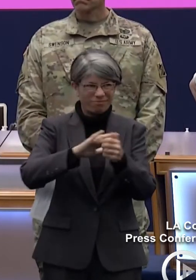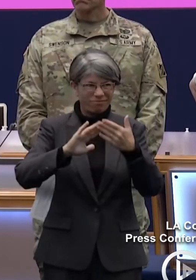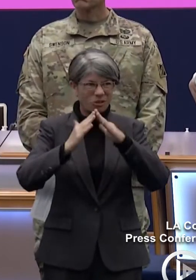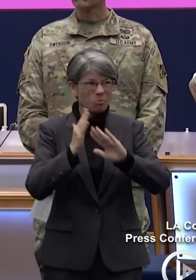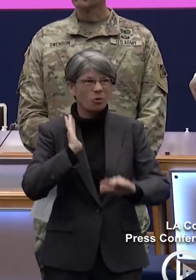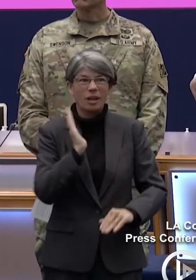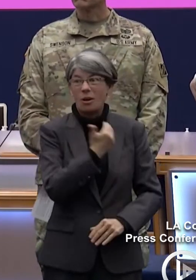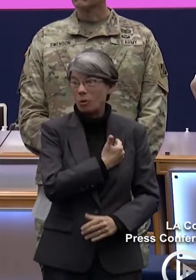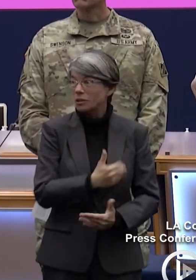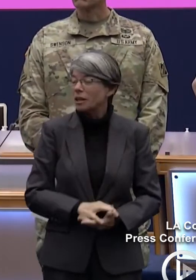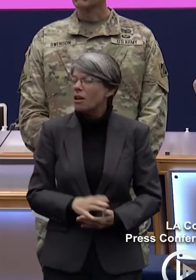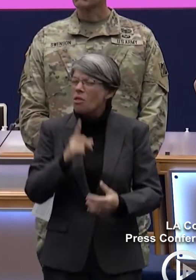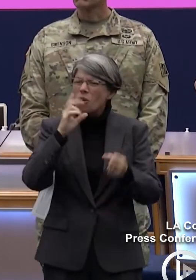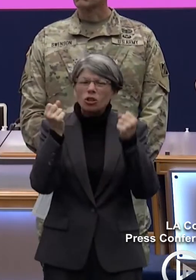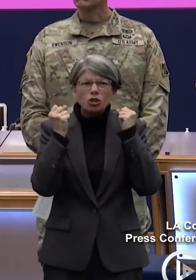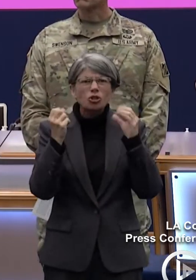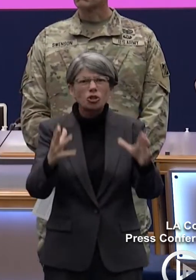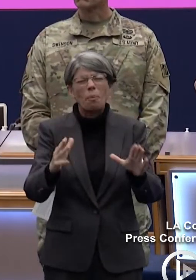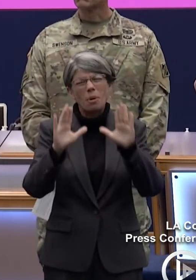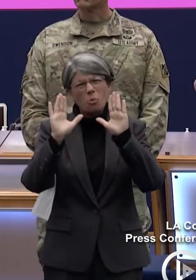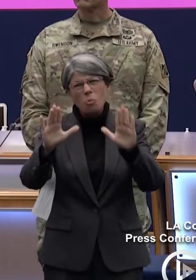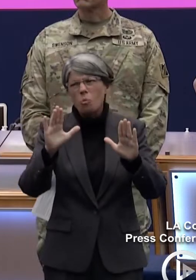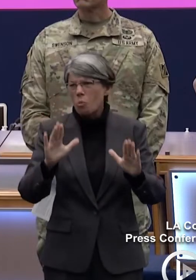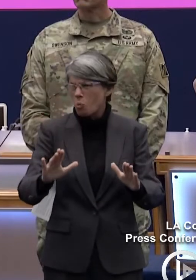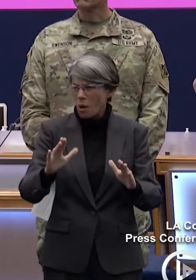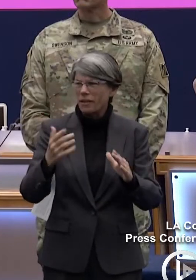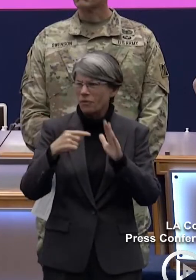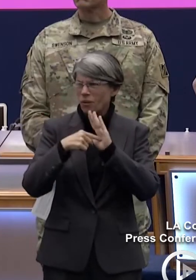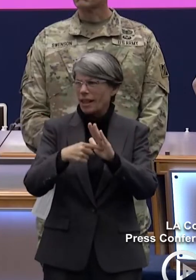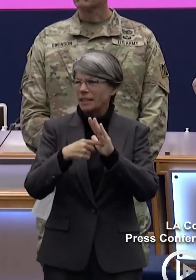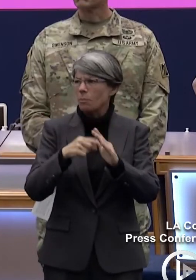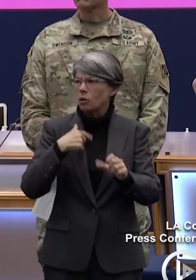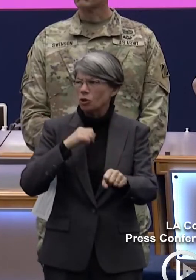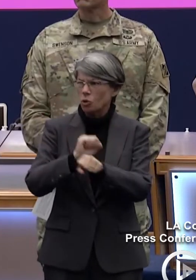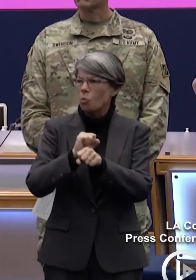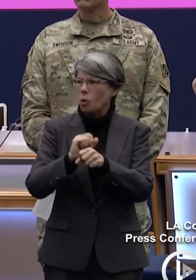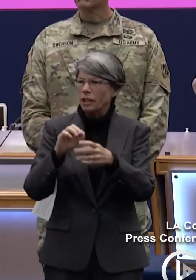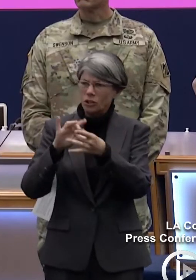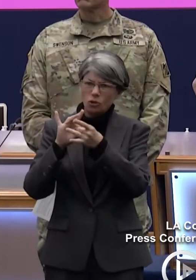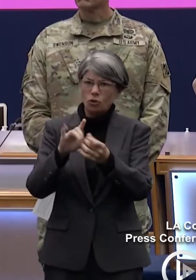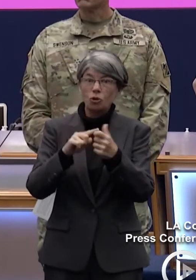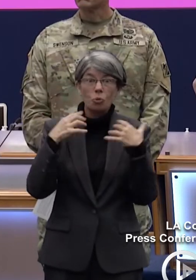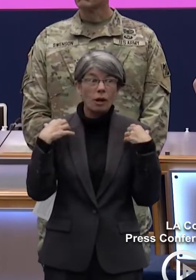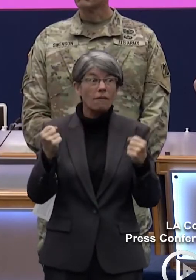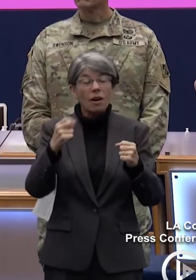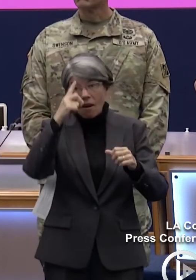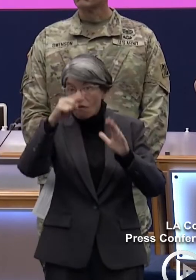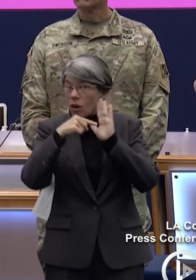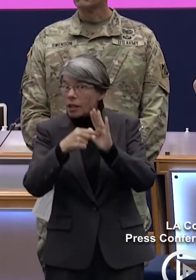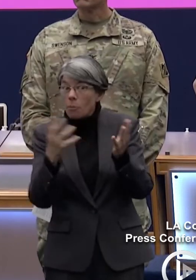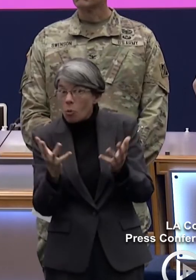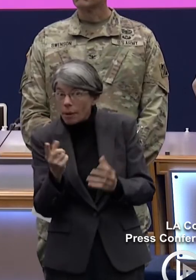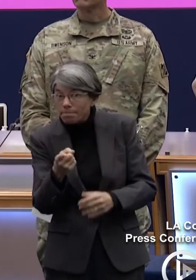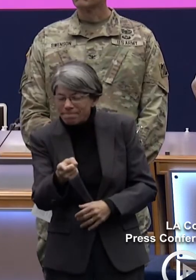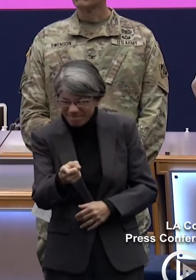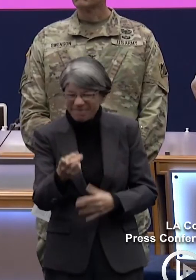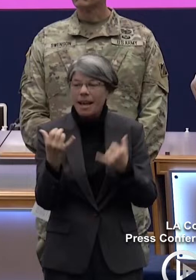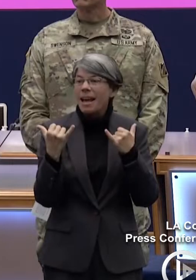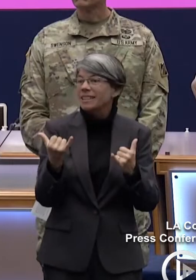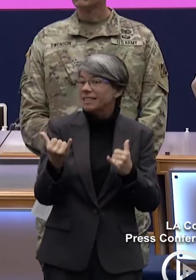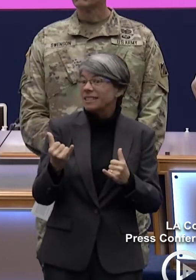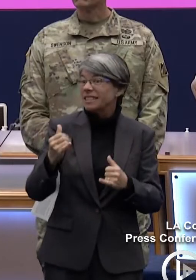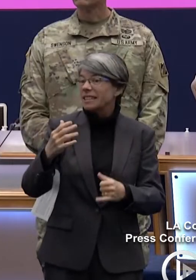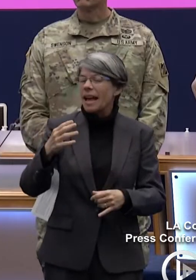so many encouraging examples of the progress we're making toward recovery. For example, today, the